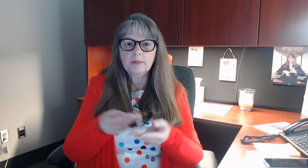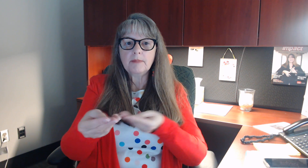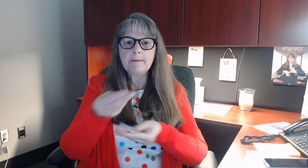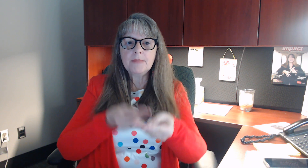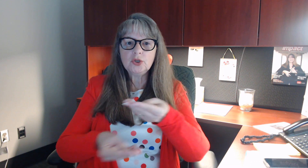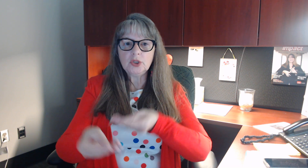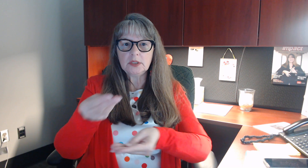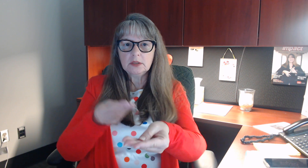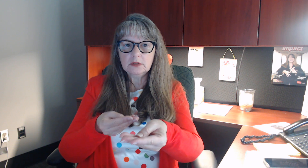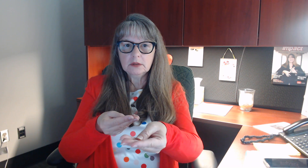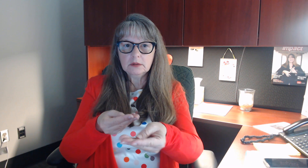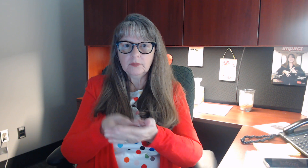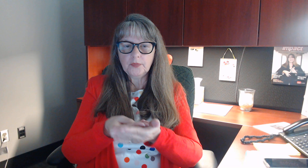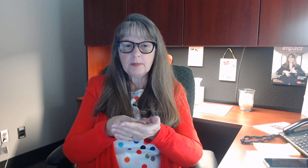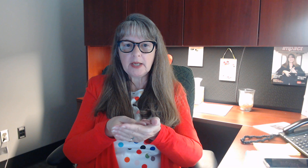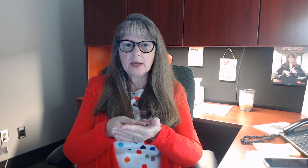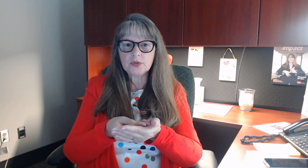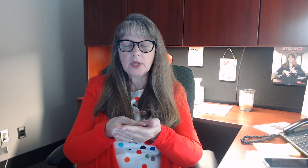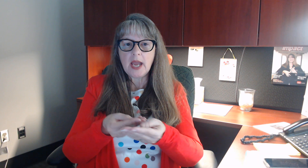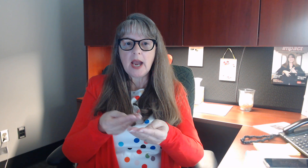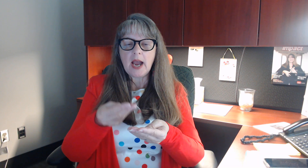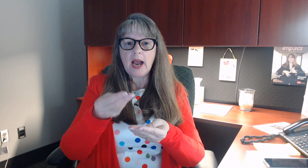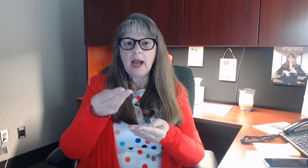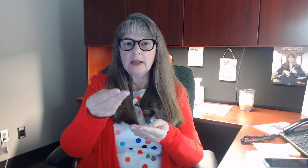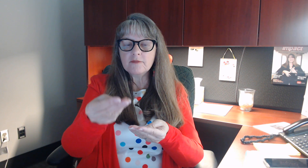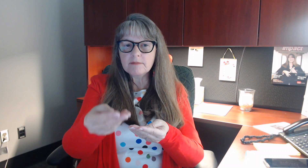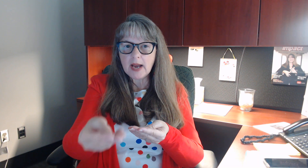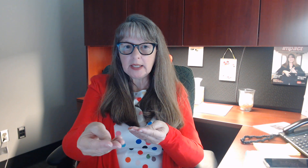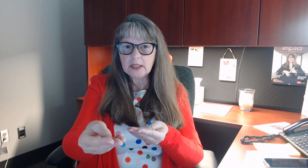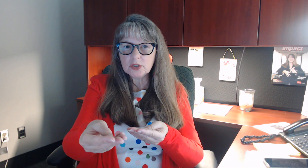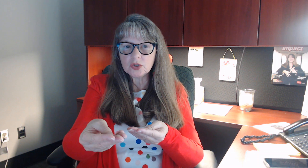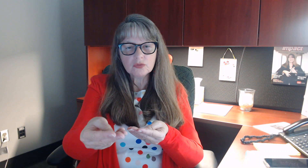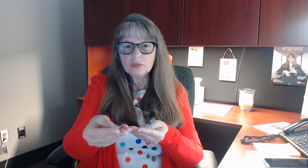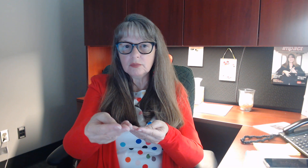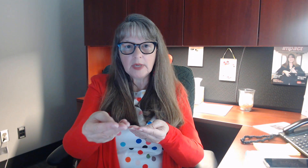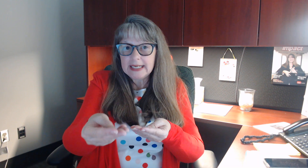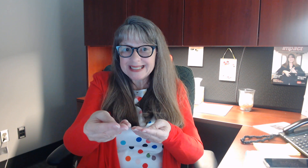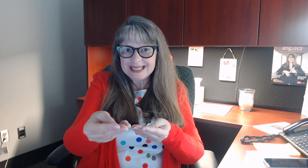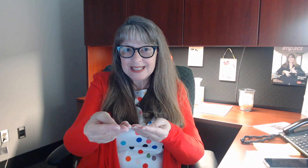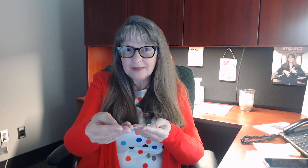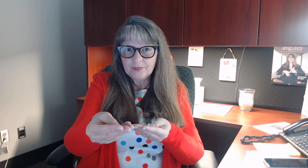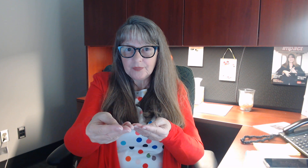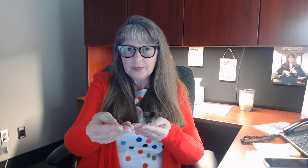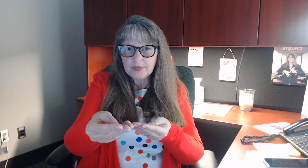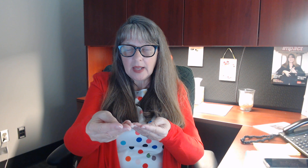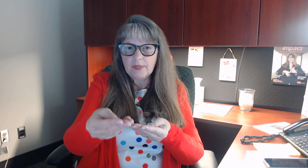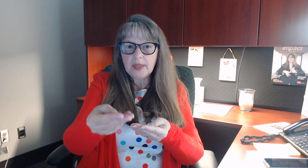my budget, because I give money to an entity and then I